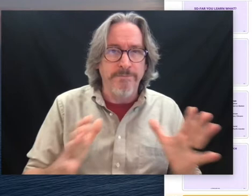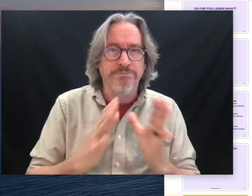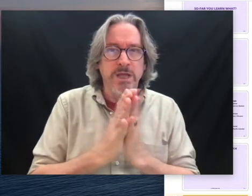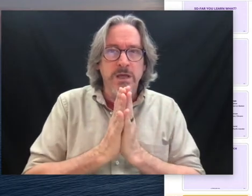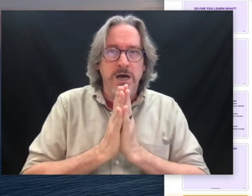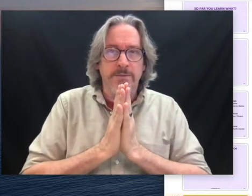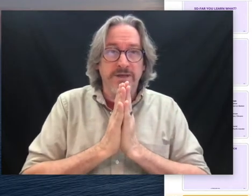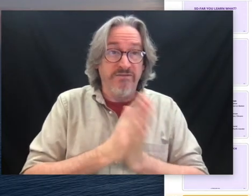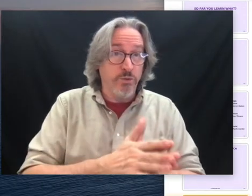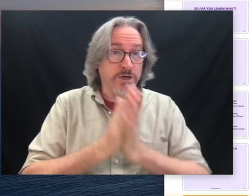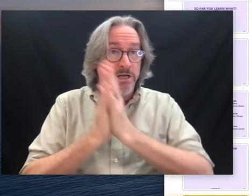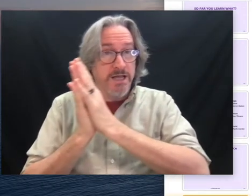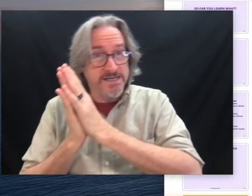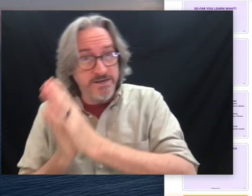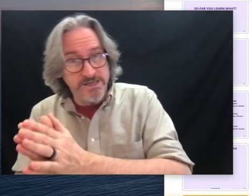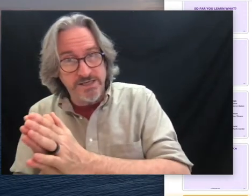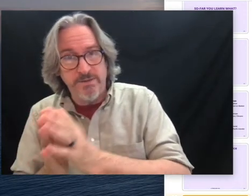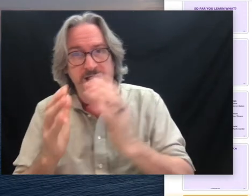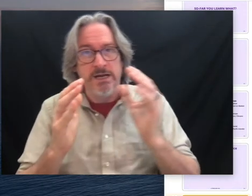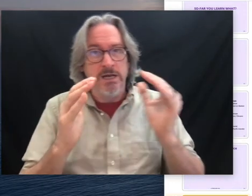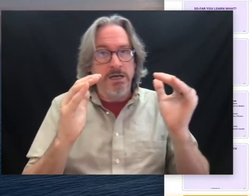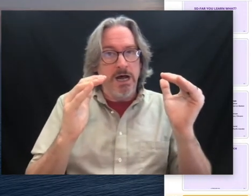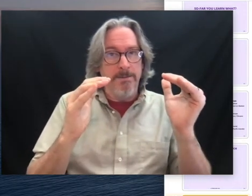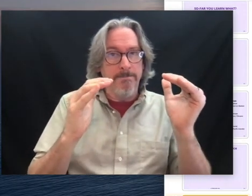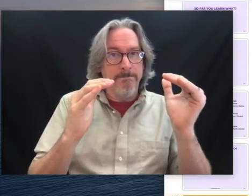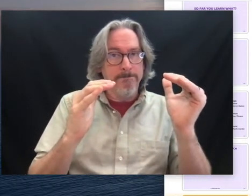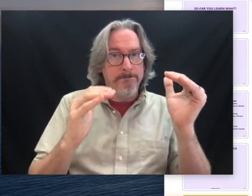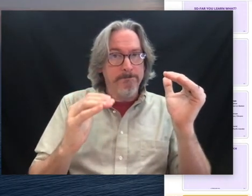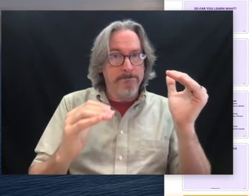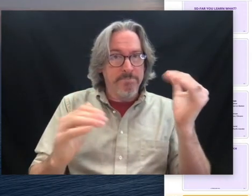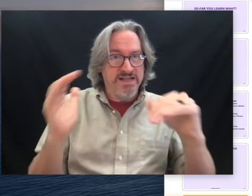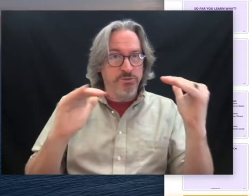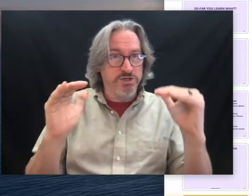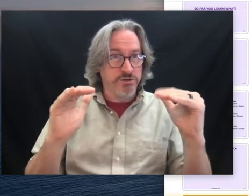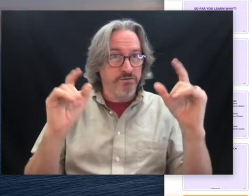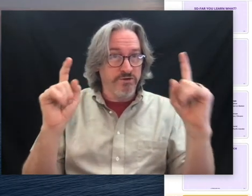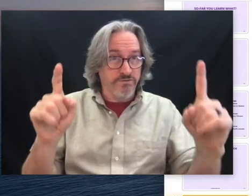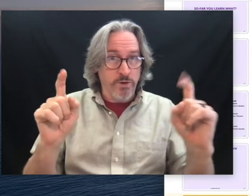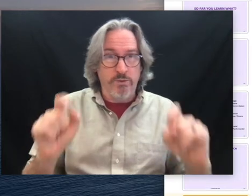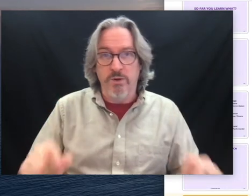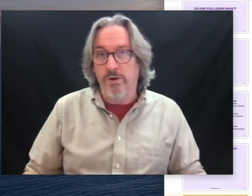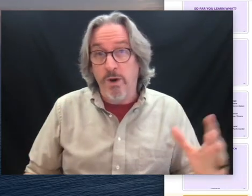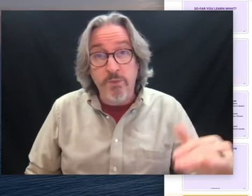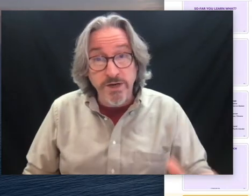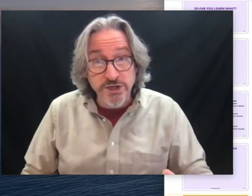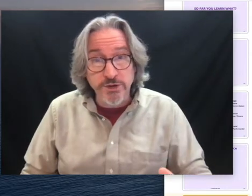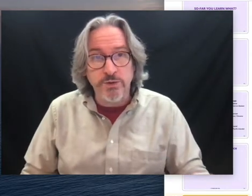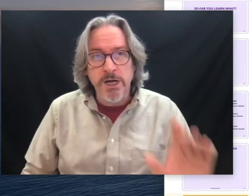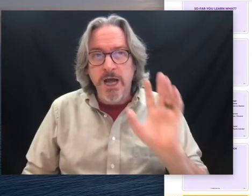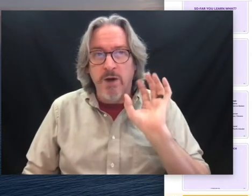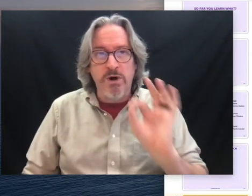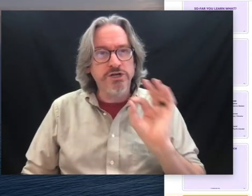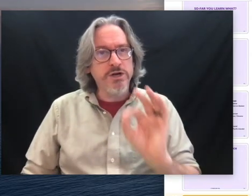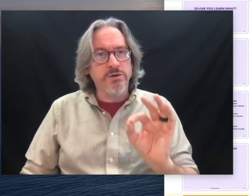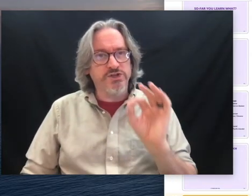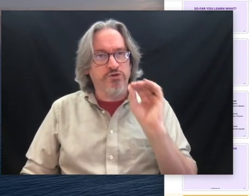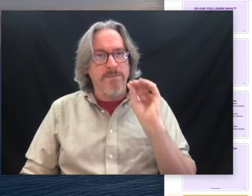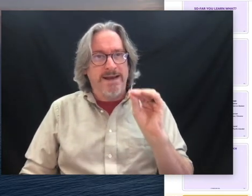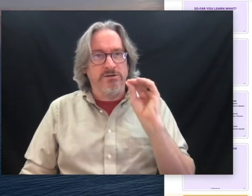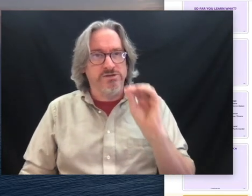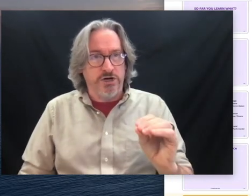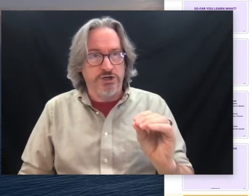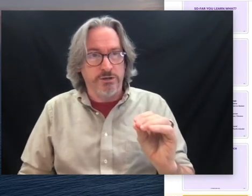But if you weren't in class and missed some of that, that's what to review for 1.1. 1.2, I want you to notice